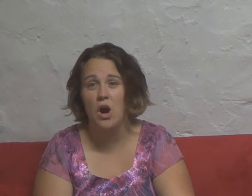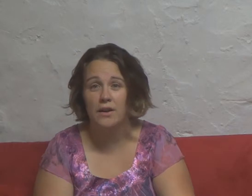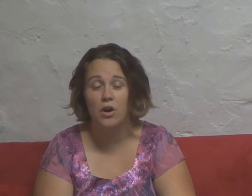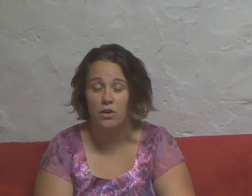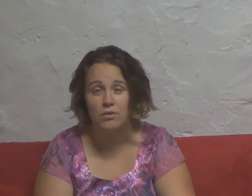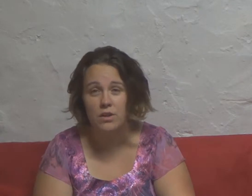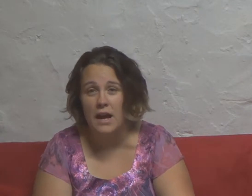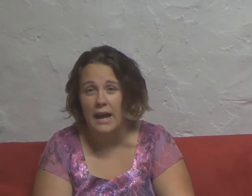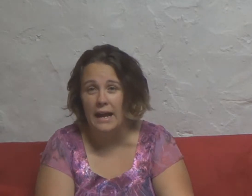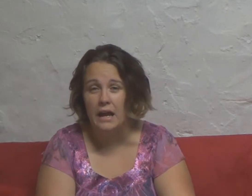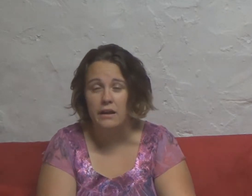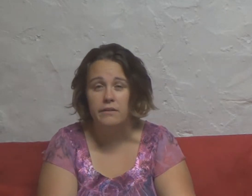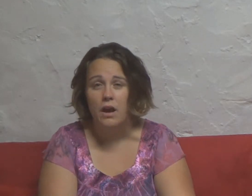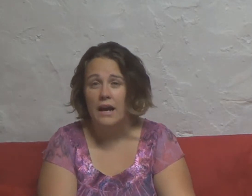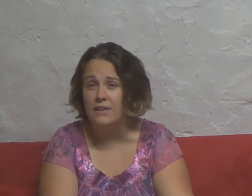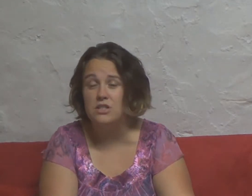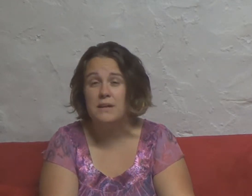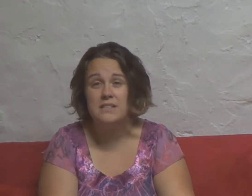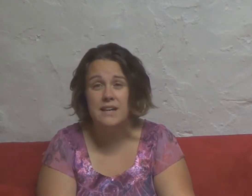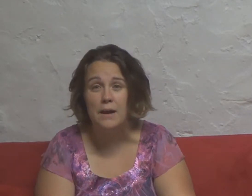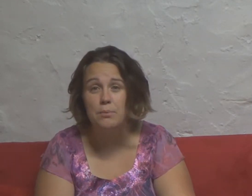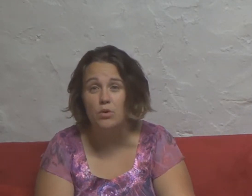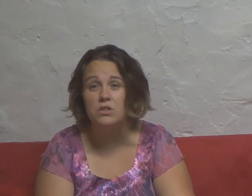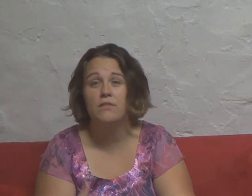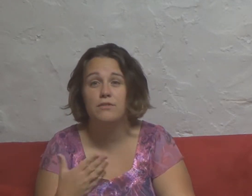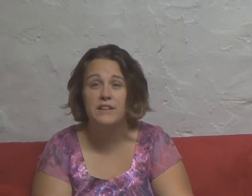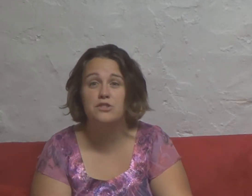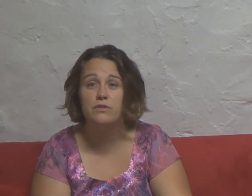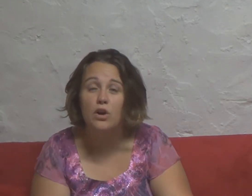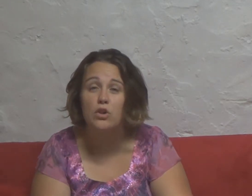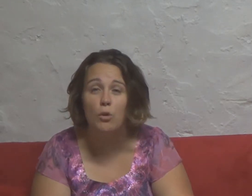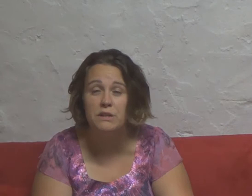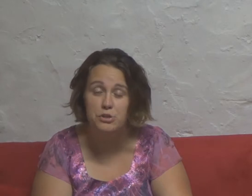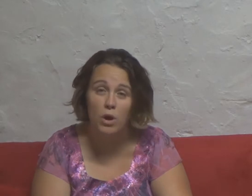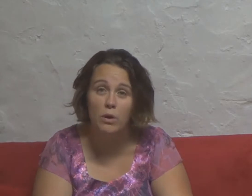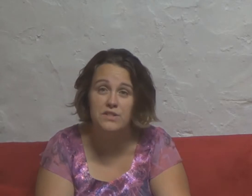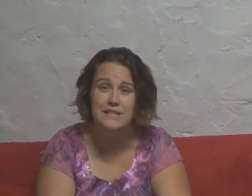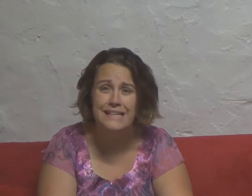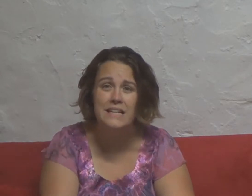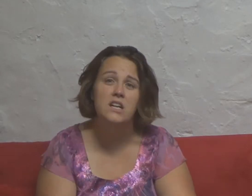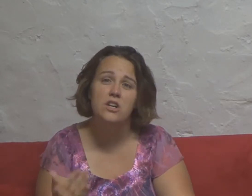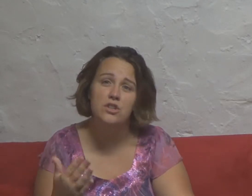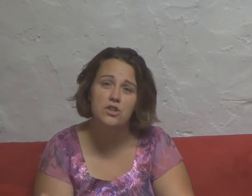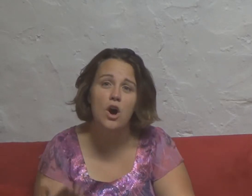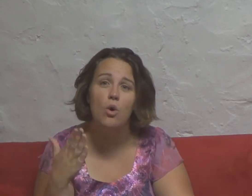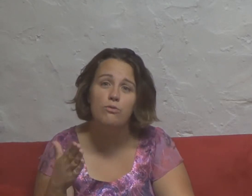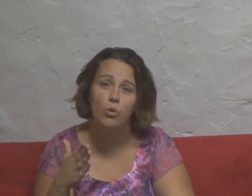on our Earth. And I can give you some examples of the features of our globe that you are going to need to know